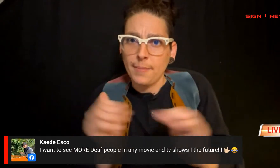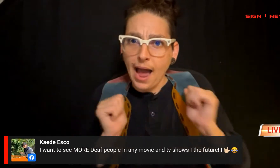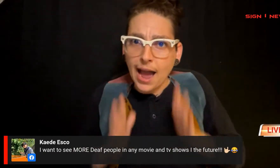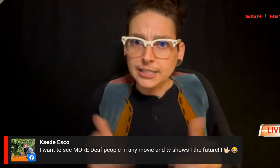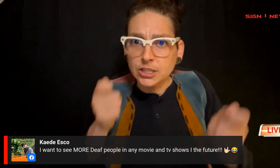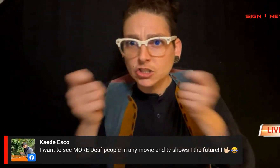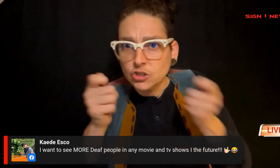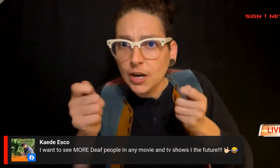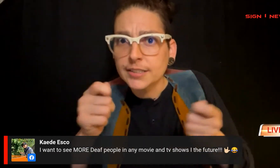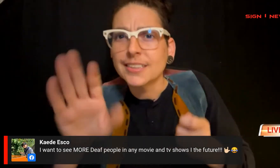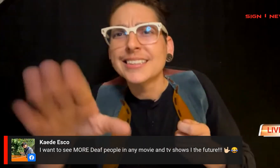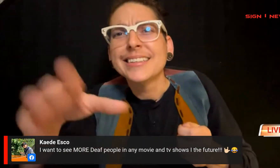director, and many more.